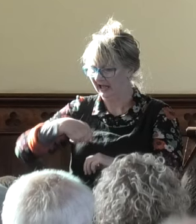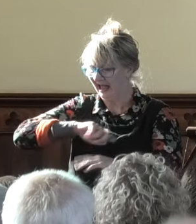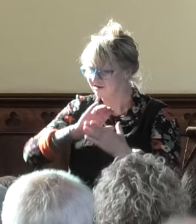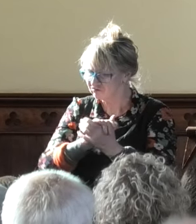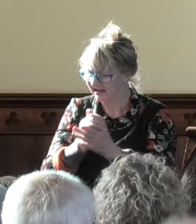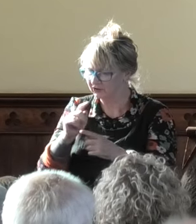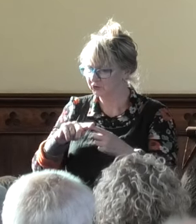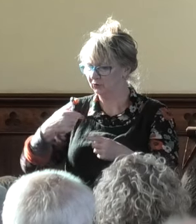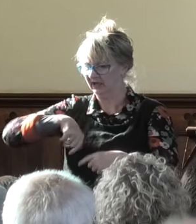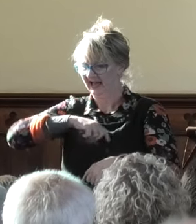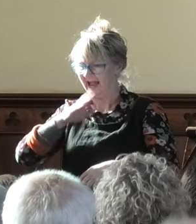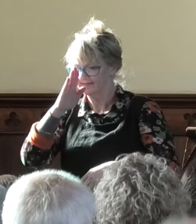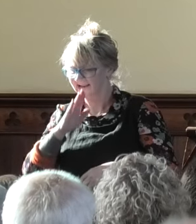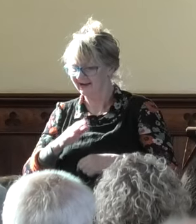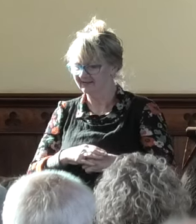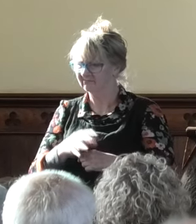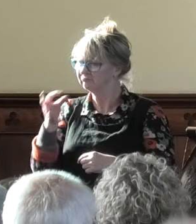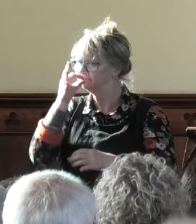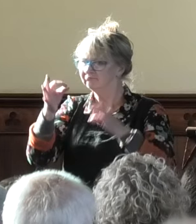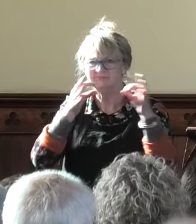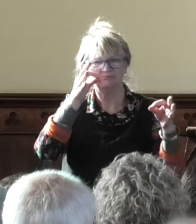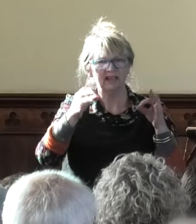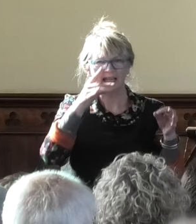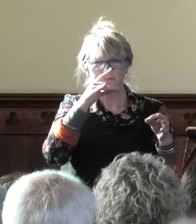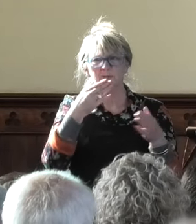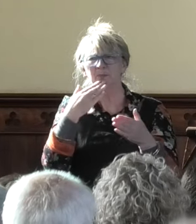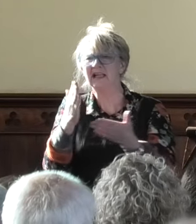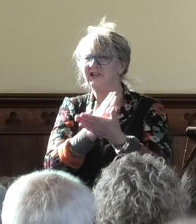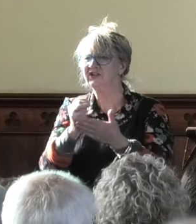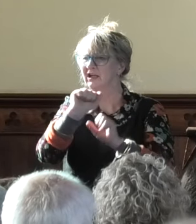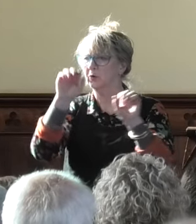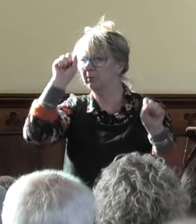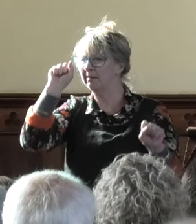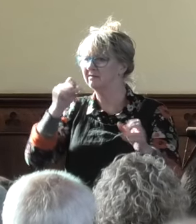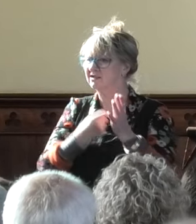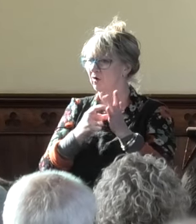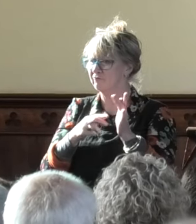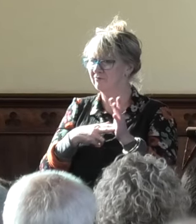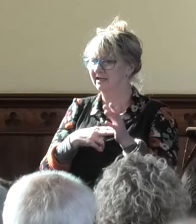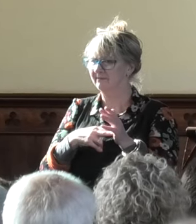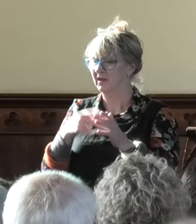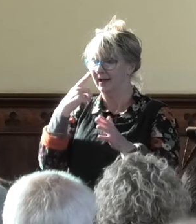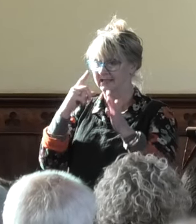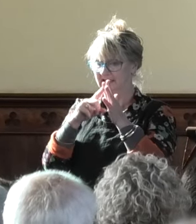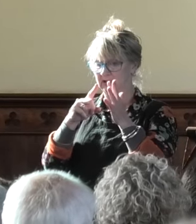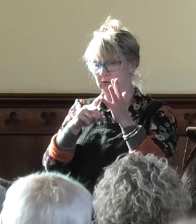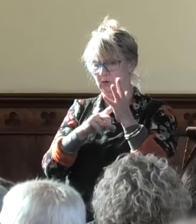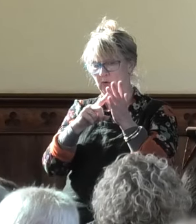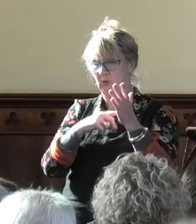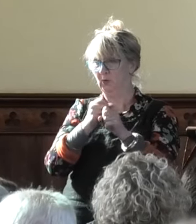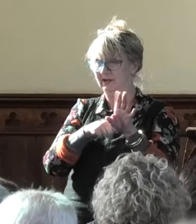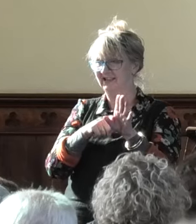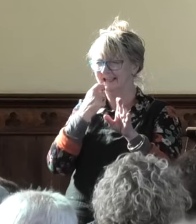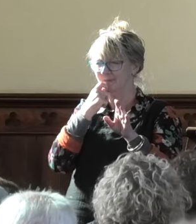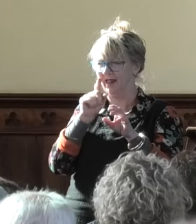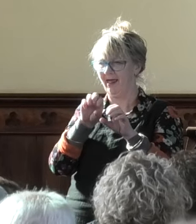So we've actually asked a range of people who knew her well to share their memories. I see this eulogy as a memory box,